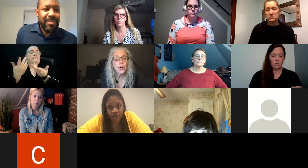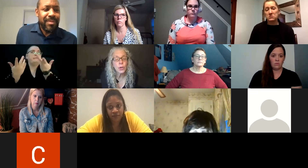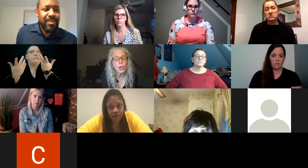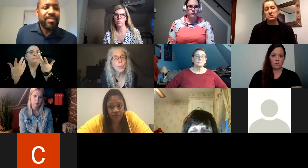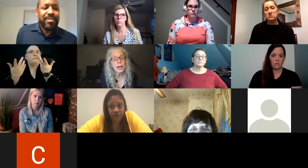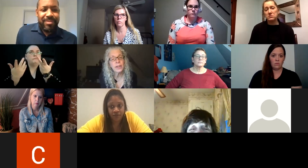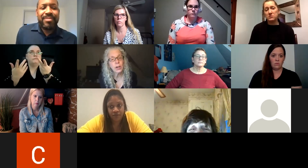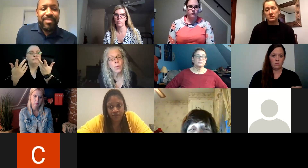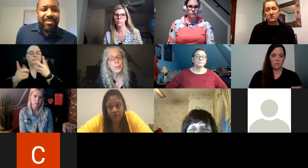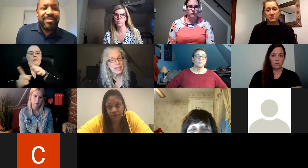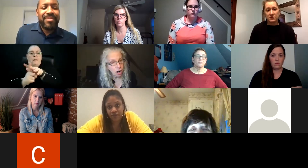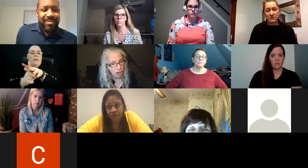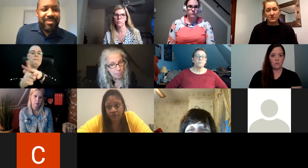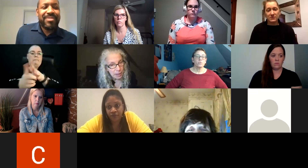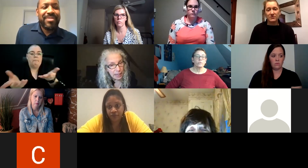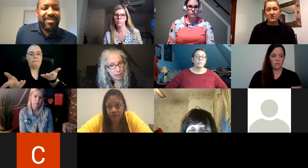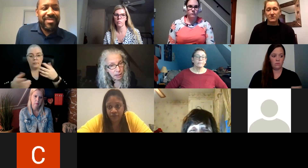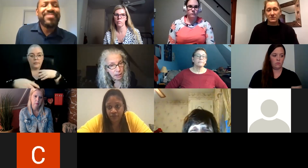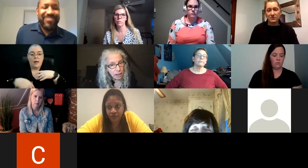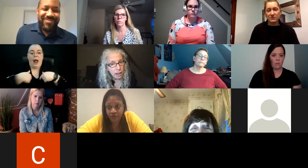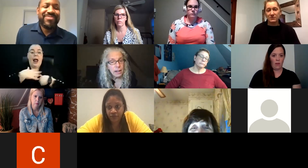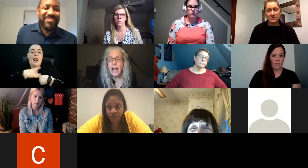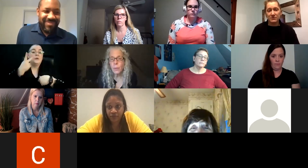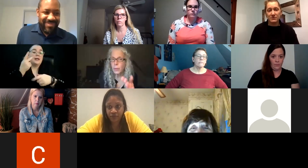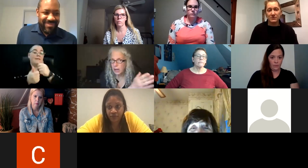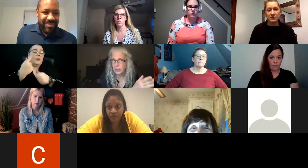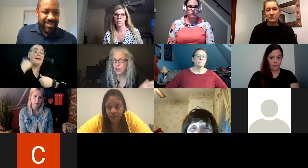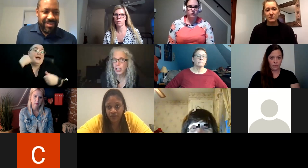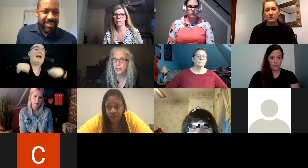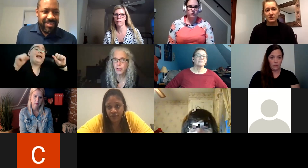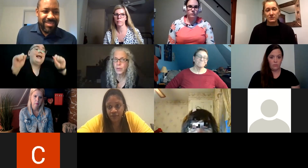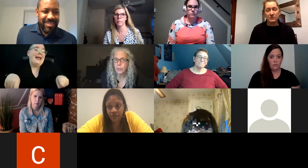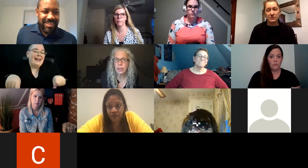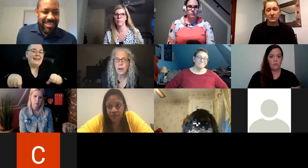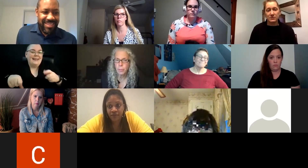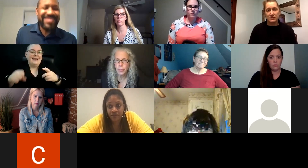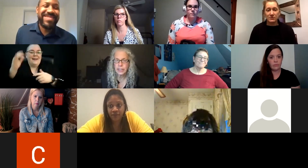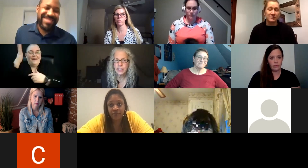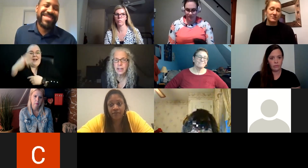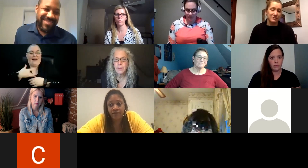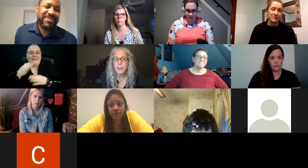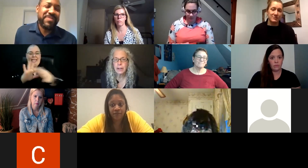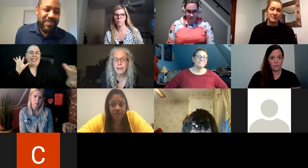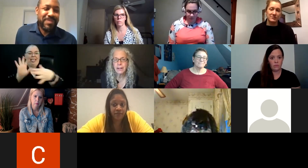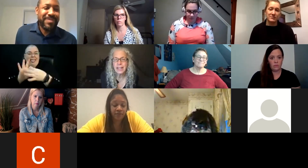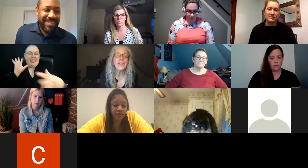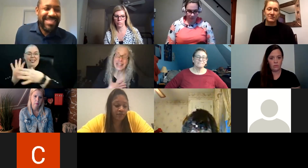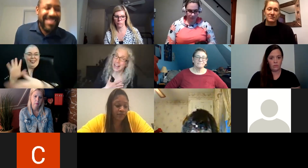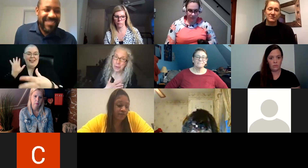only open our video when we are speaking, not when we're having the shared screen with the PowerPoints, but if I can open